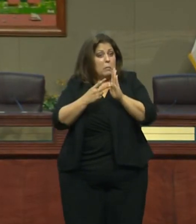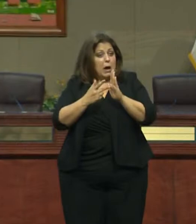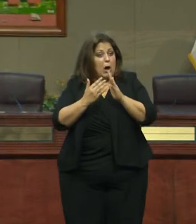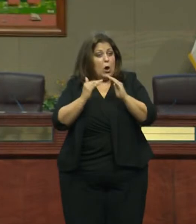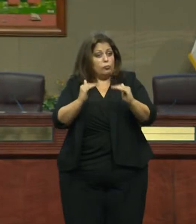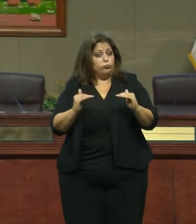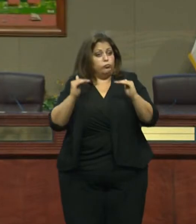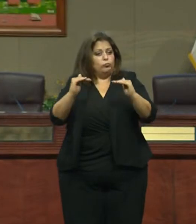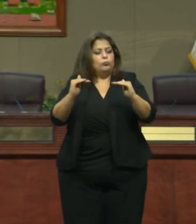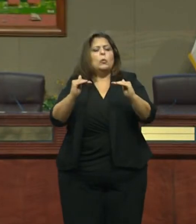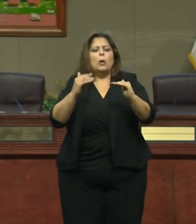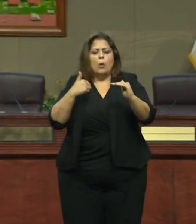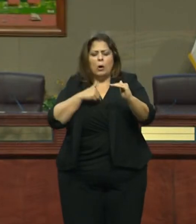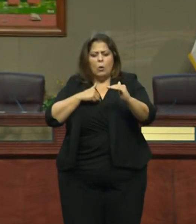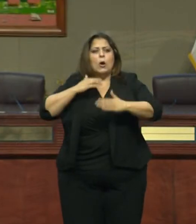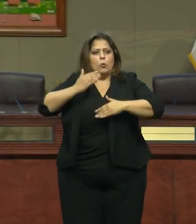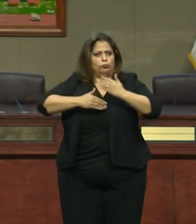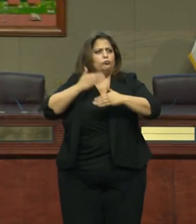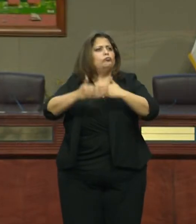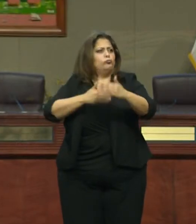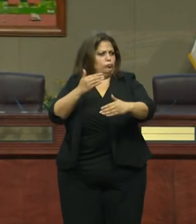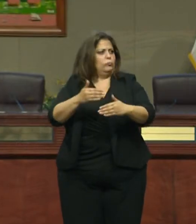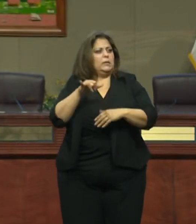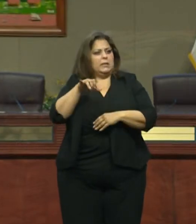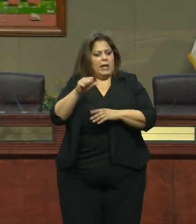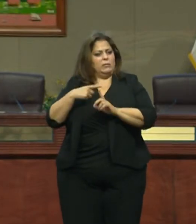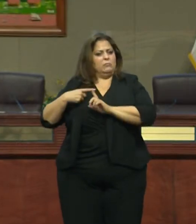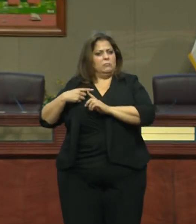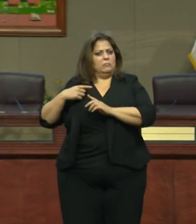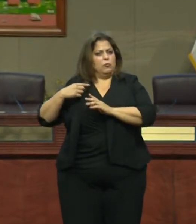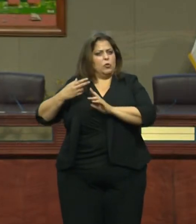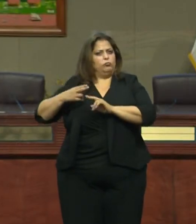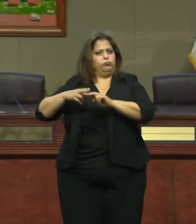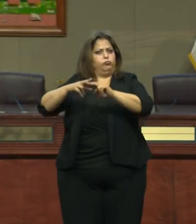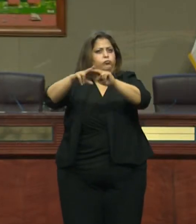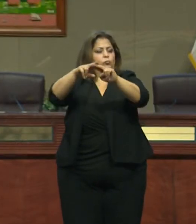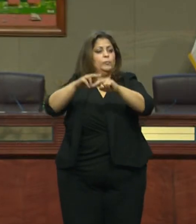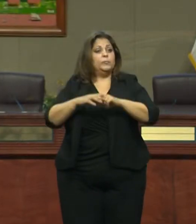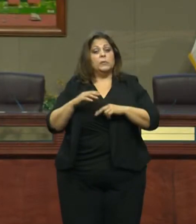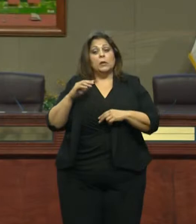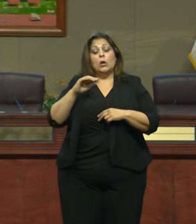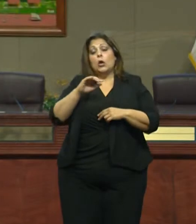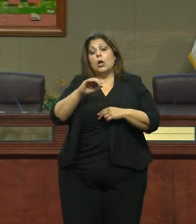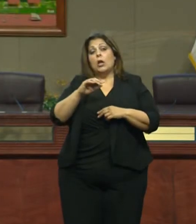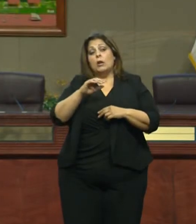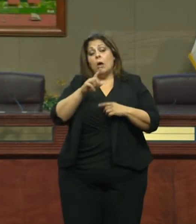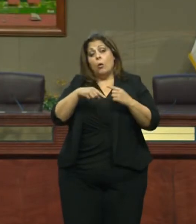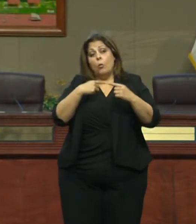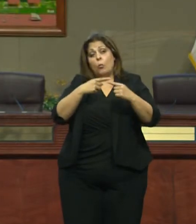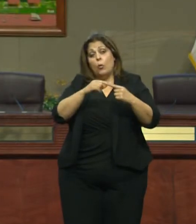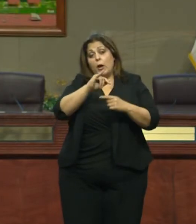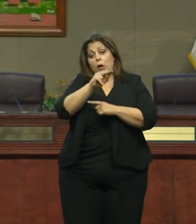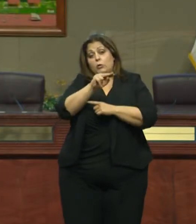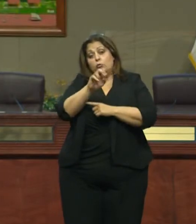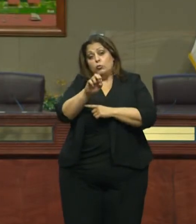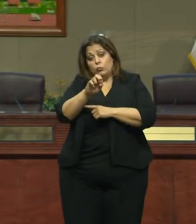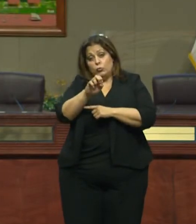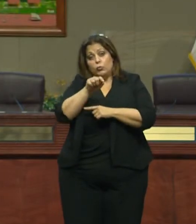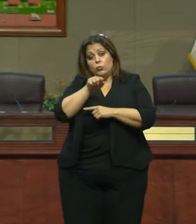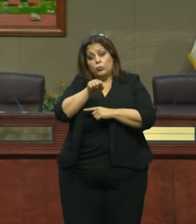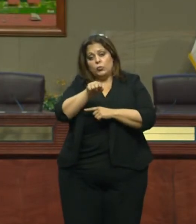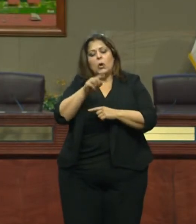recovering. In June, I'll be doing the state of the county. I believe that there will